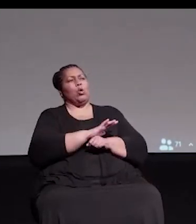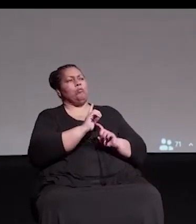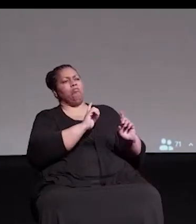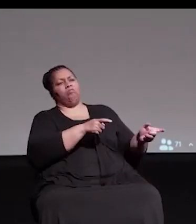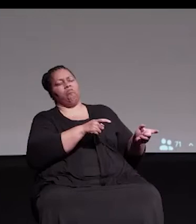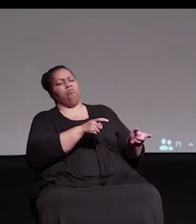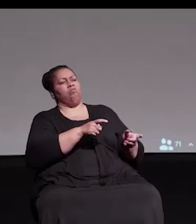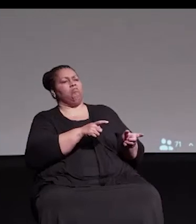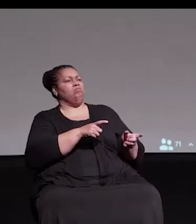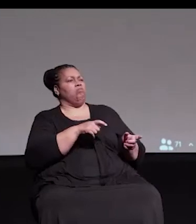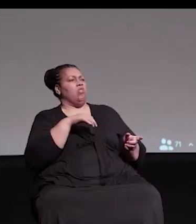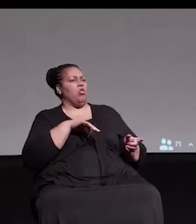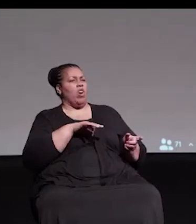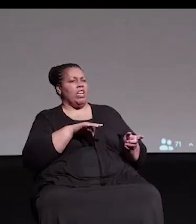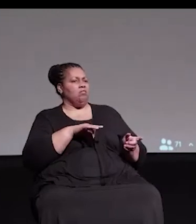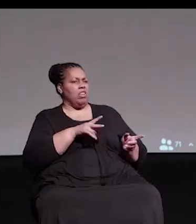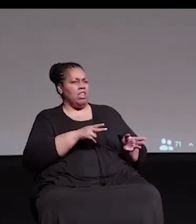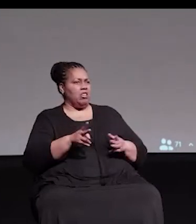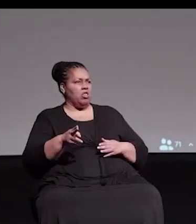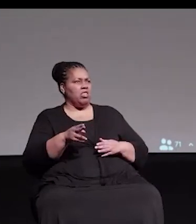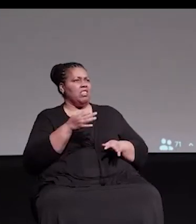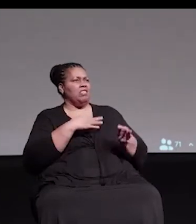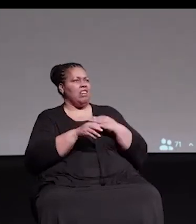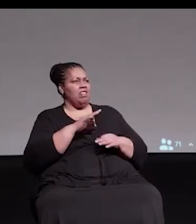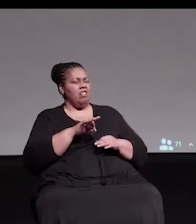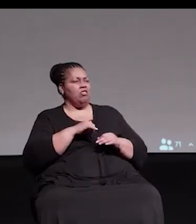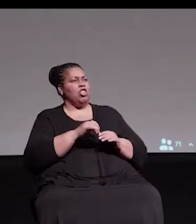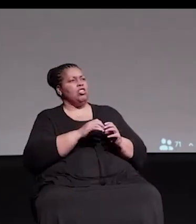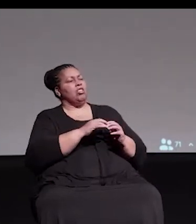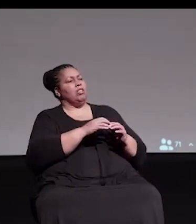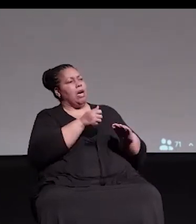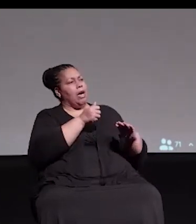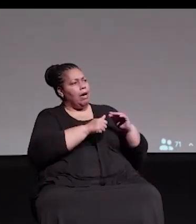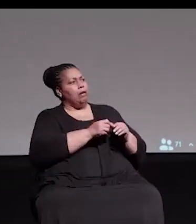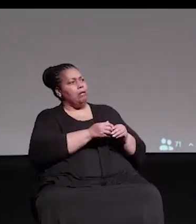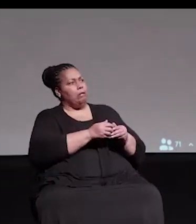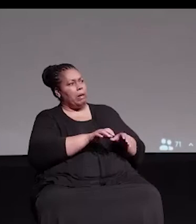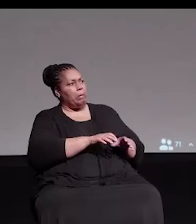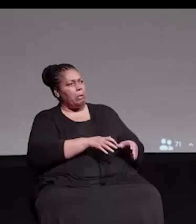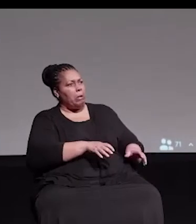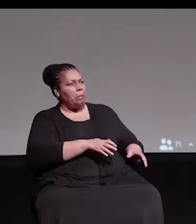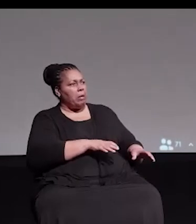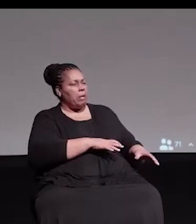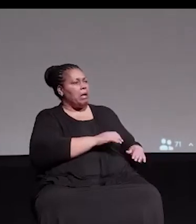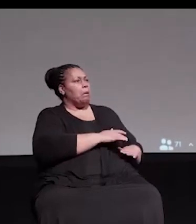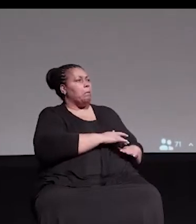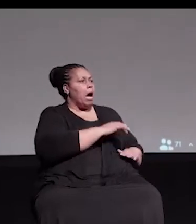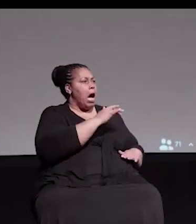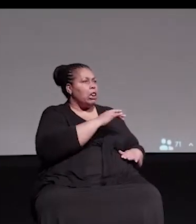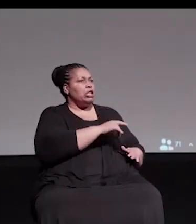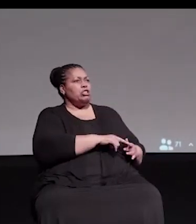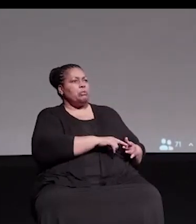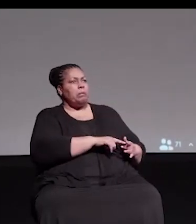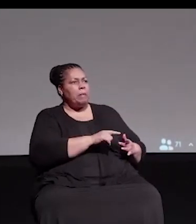as an editor as opposed to like breaking this down into further categories, like polish, bill, I